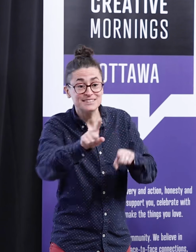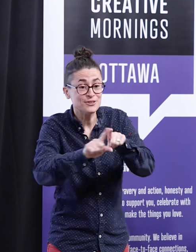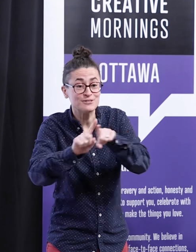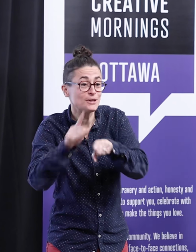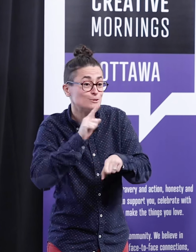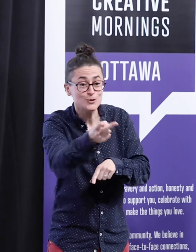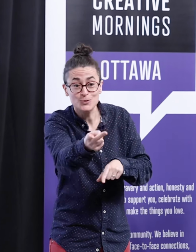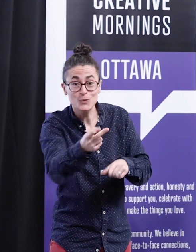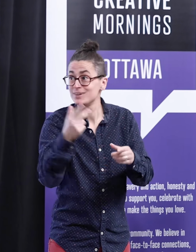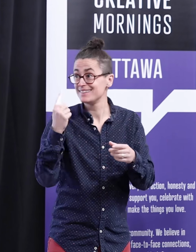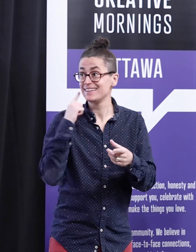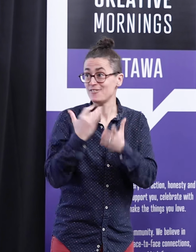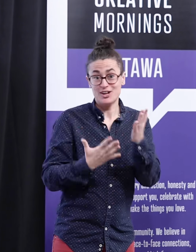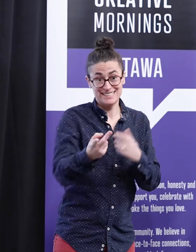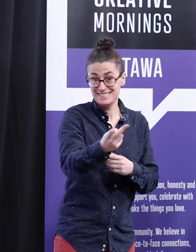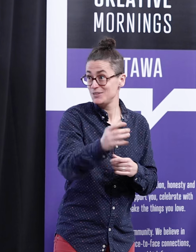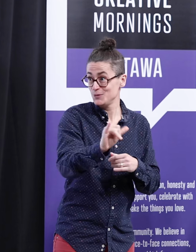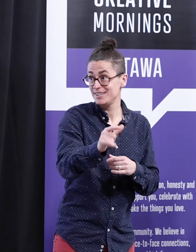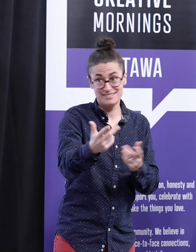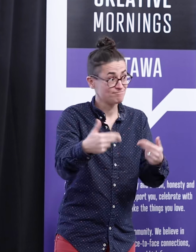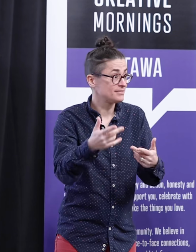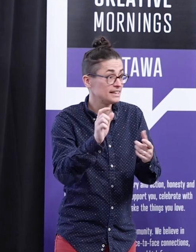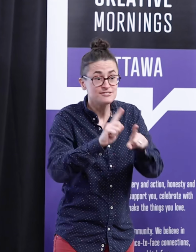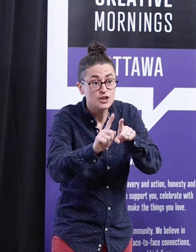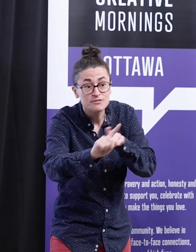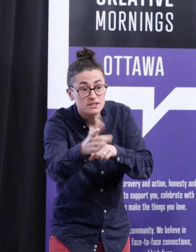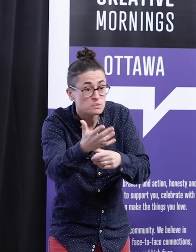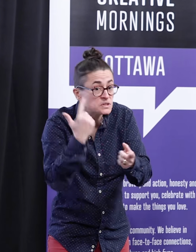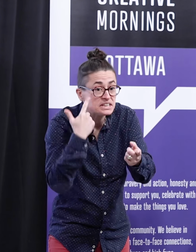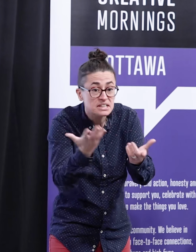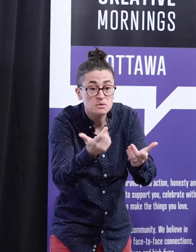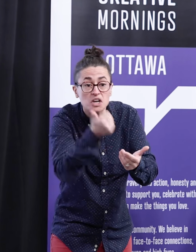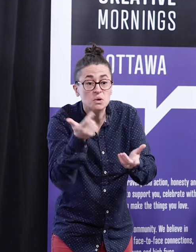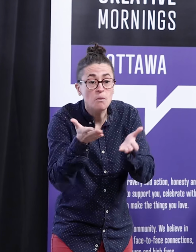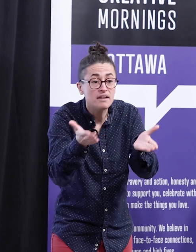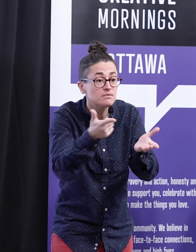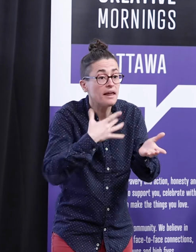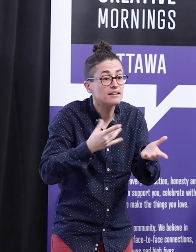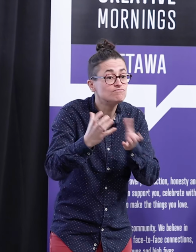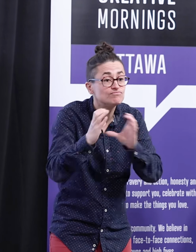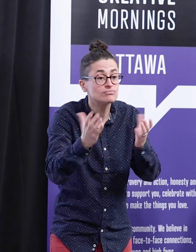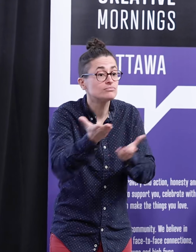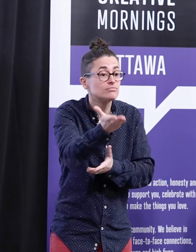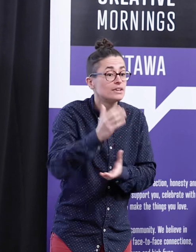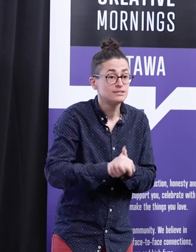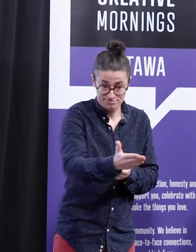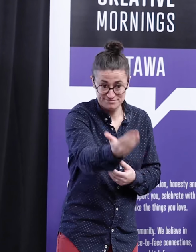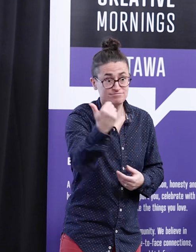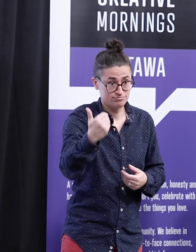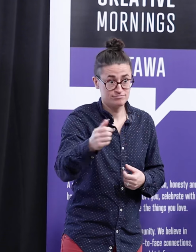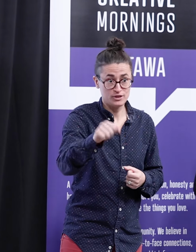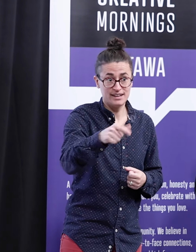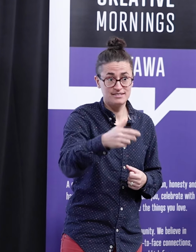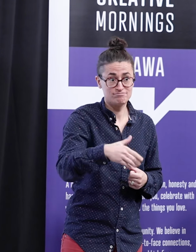write back and forth. You can draw me a picture if you want. I know that there are a lot of artists in the room and we have other deaf individuals in the